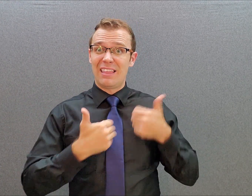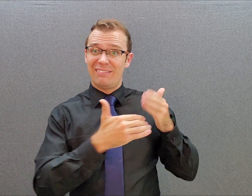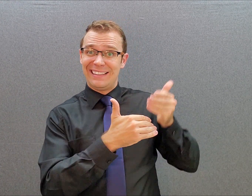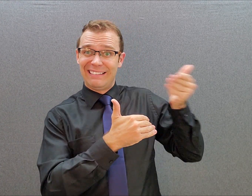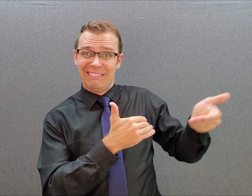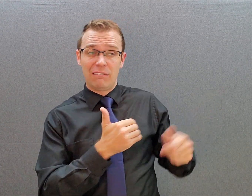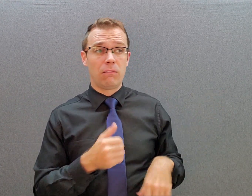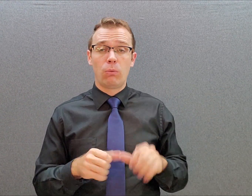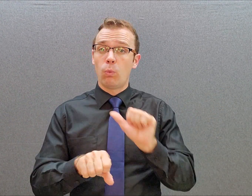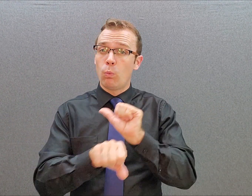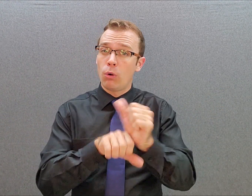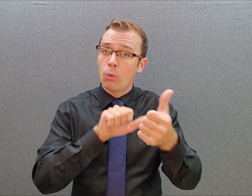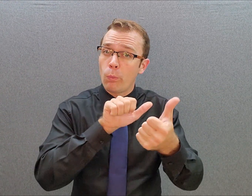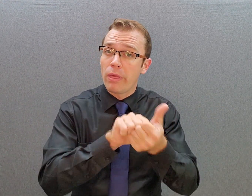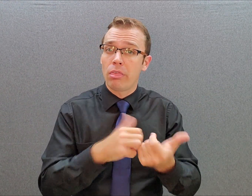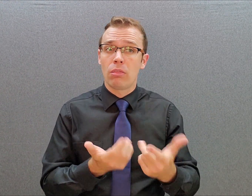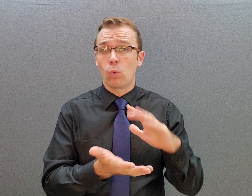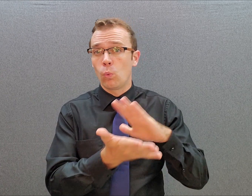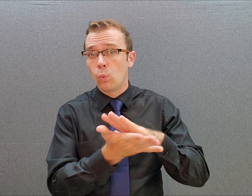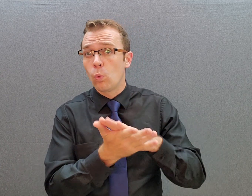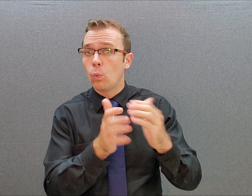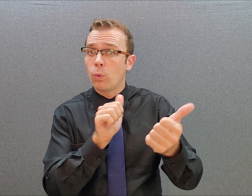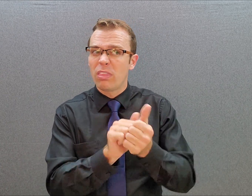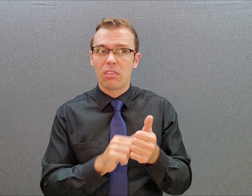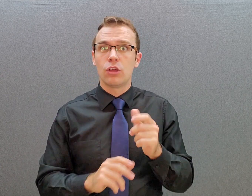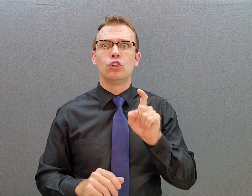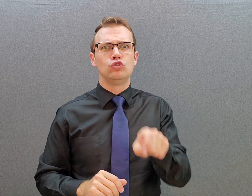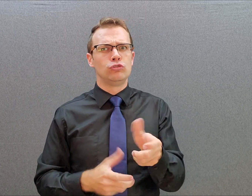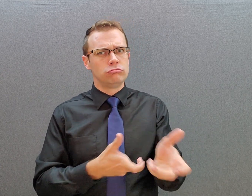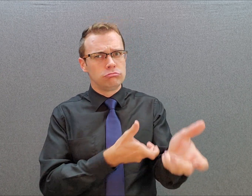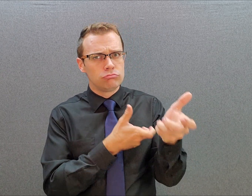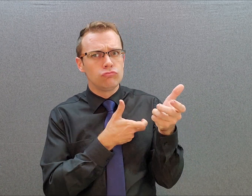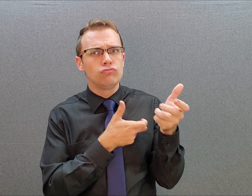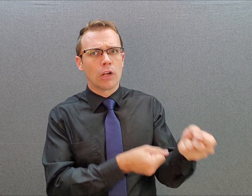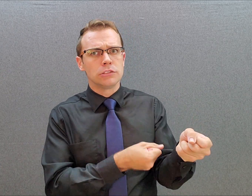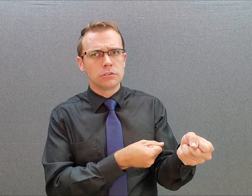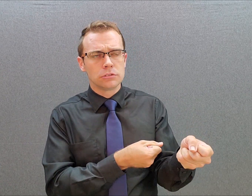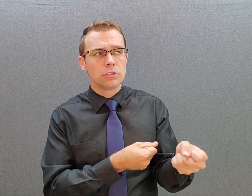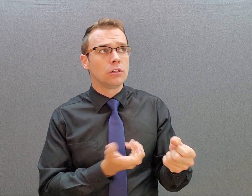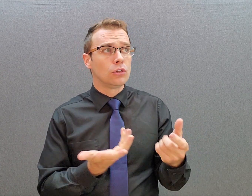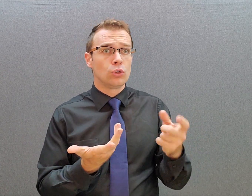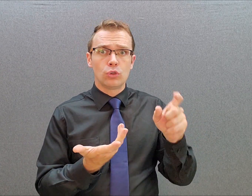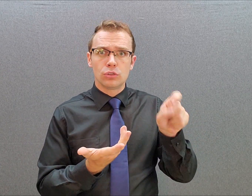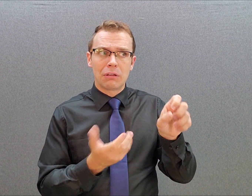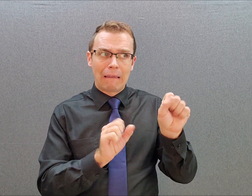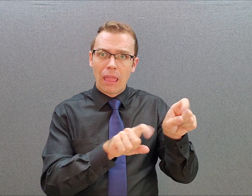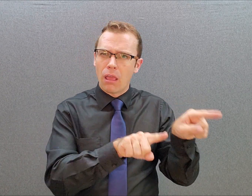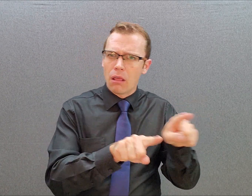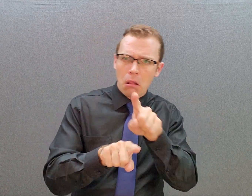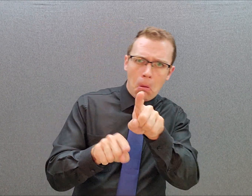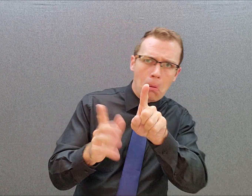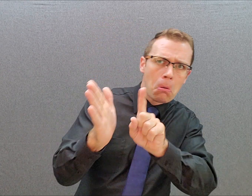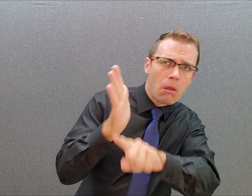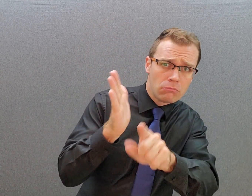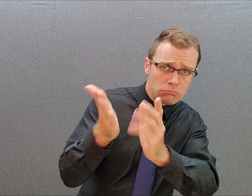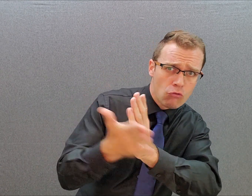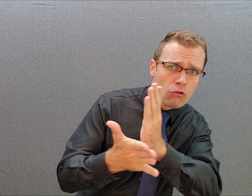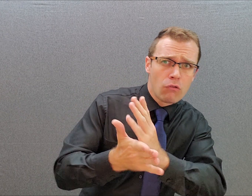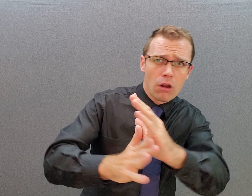friends, and co-workers. They should be people you trust and who could check to see if you need assistance. They should know